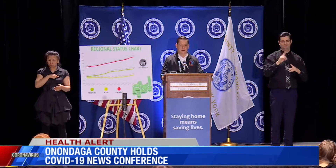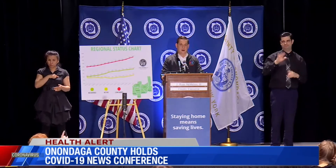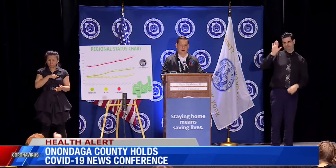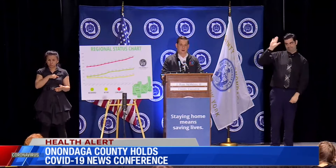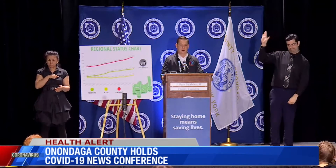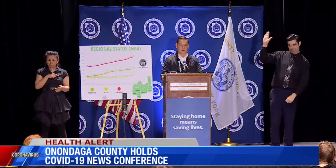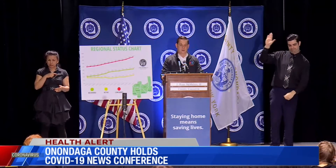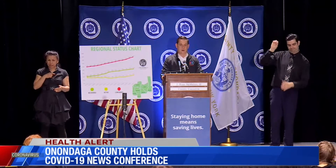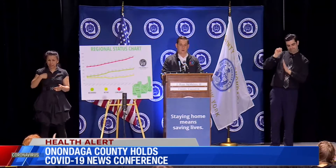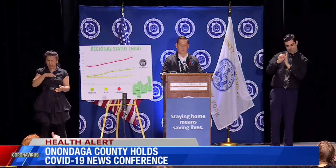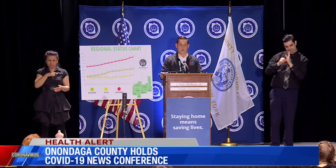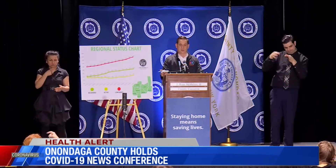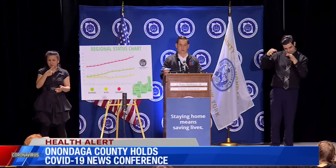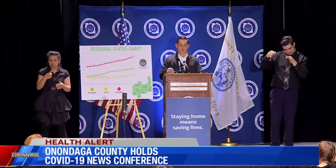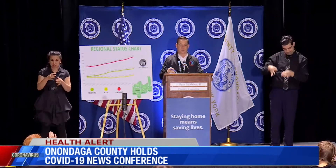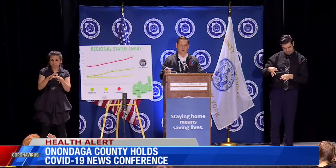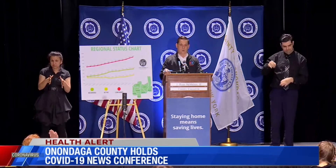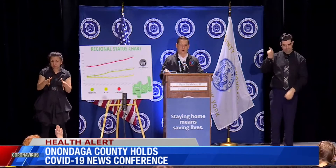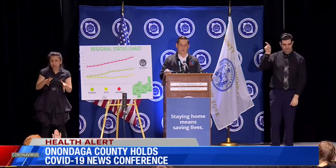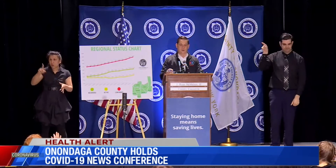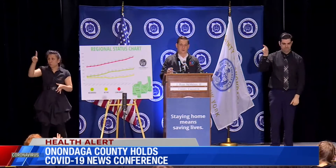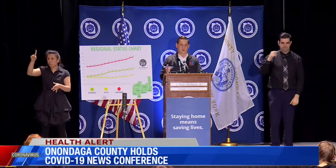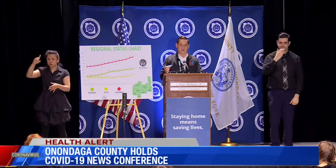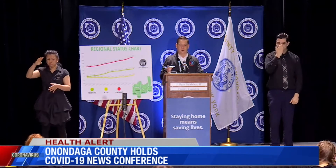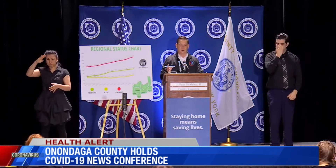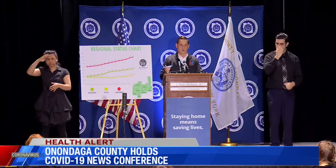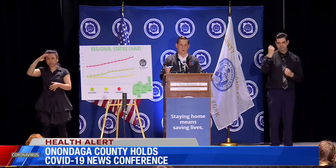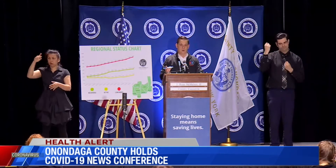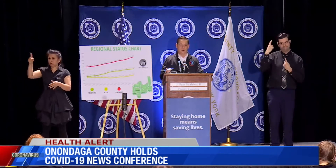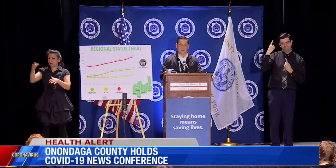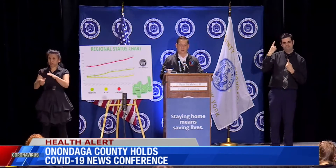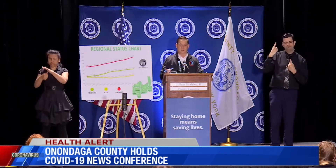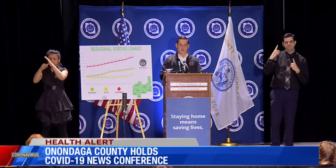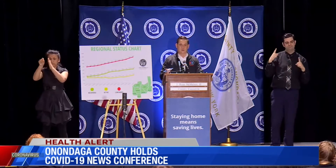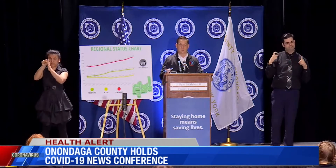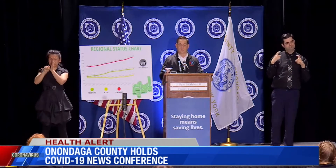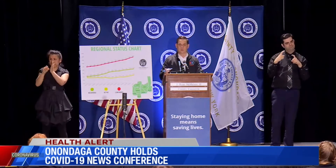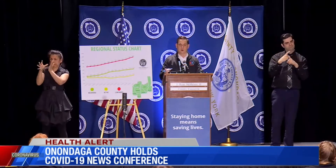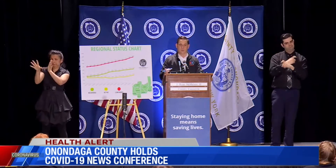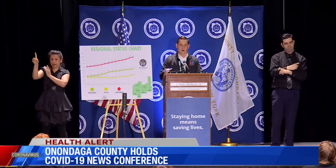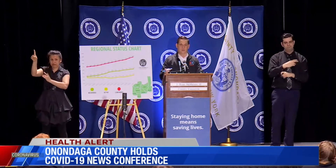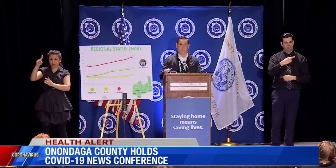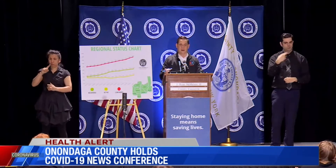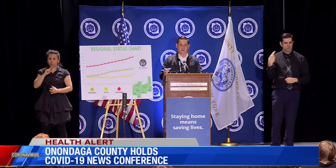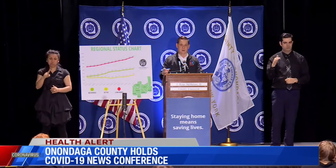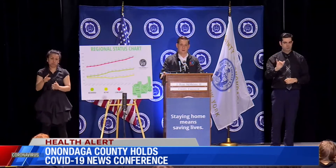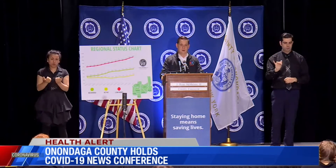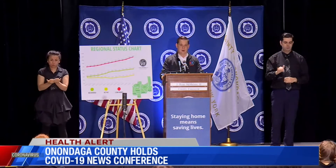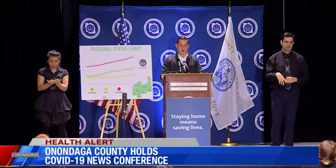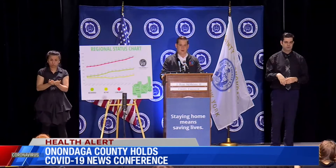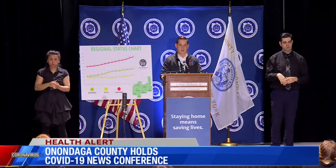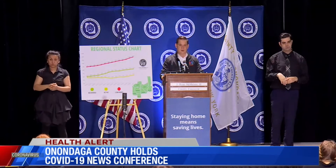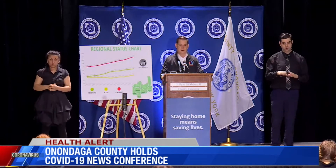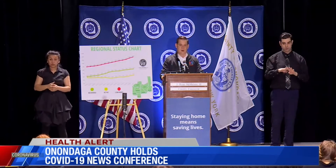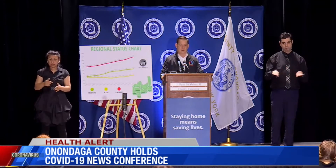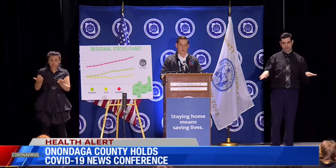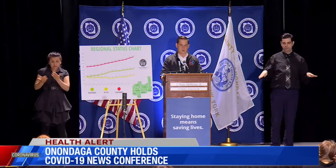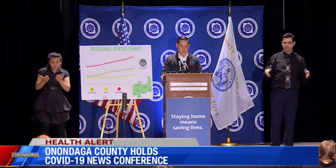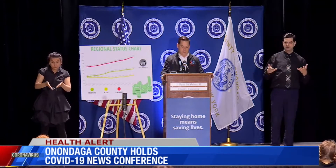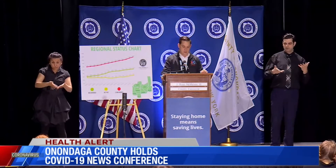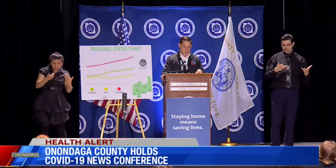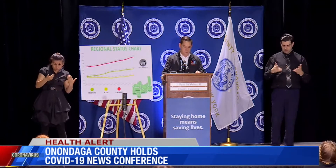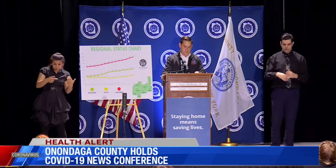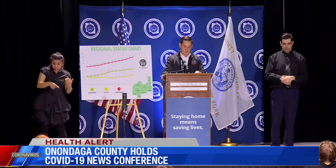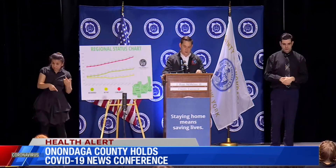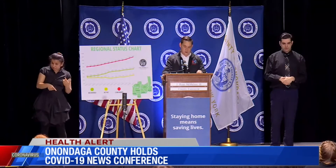today. When you look at the risk reward, there was certainly no way that schools could be opened up in May. So how much